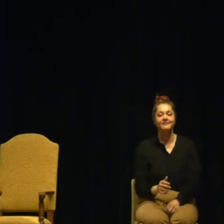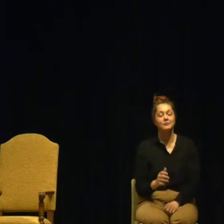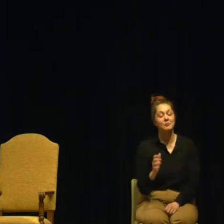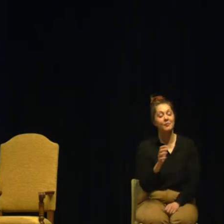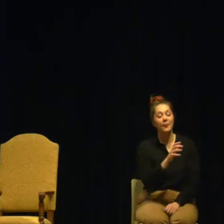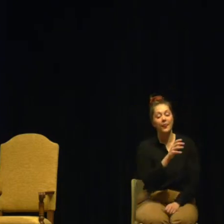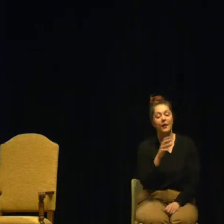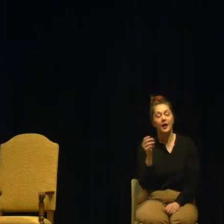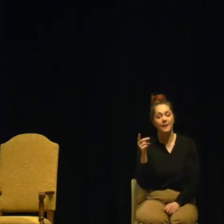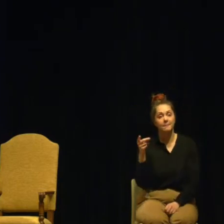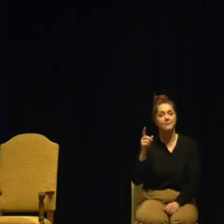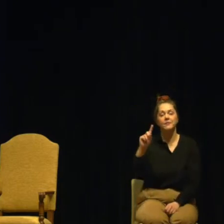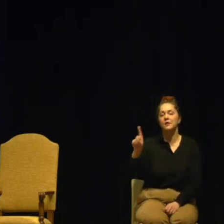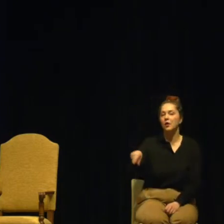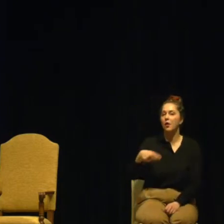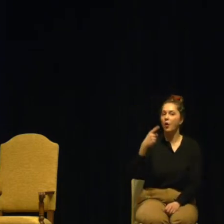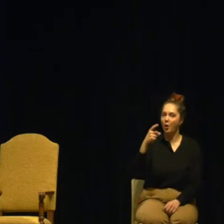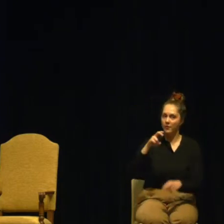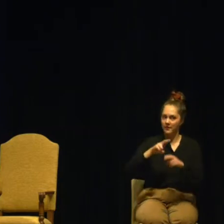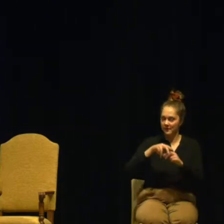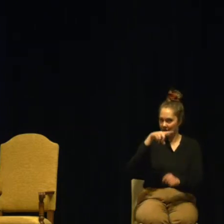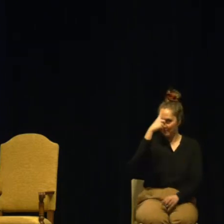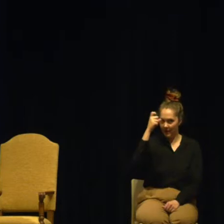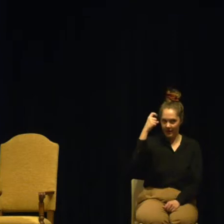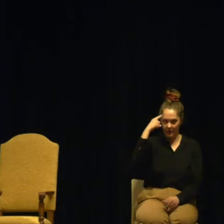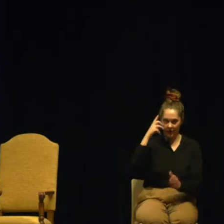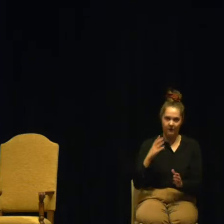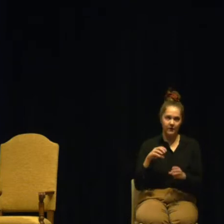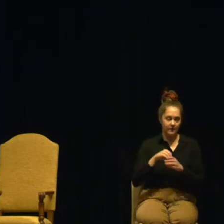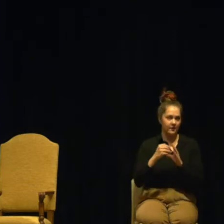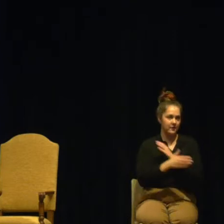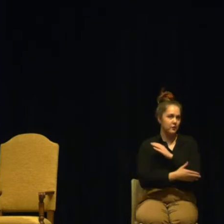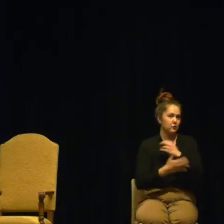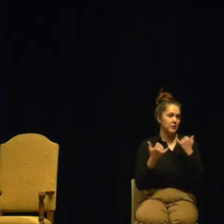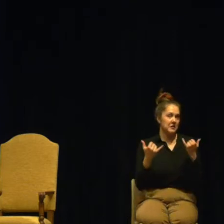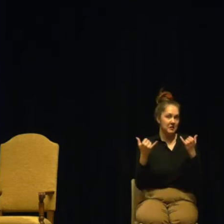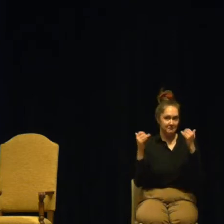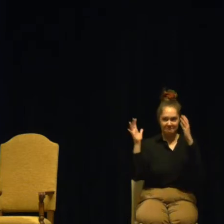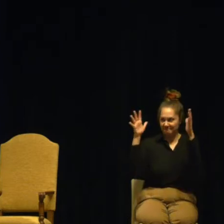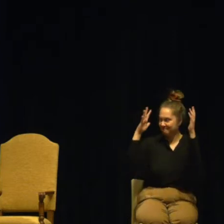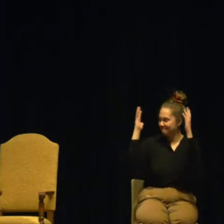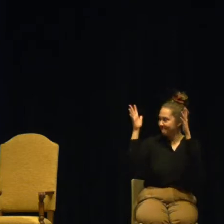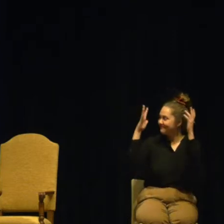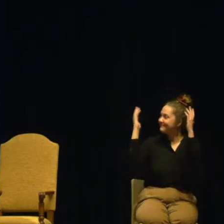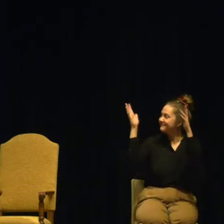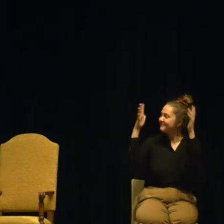And he is the only sitting Black governor in the country.